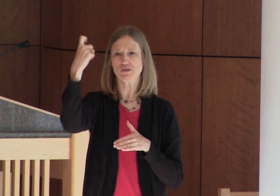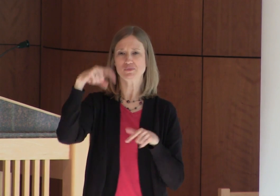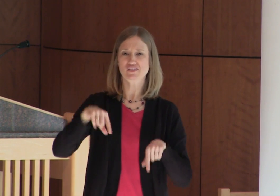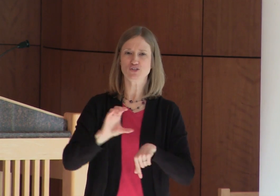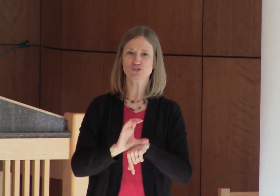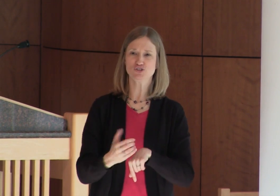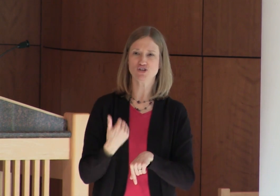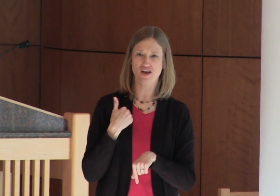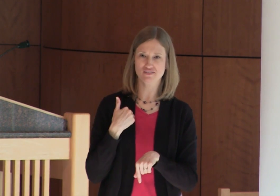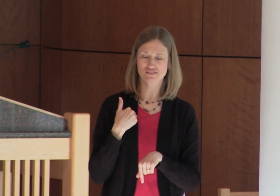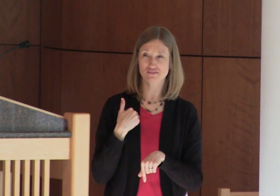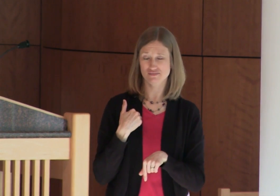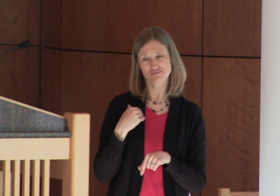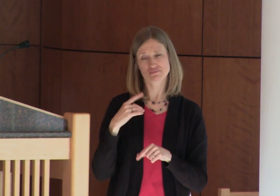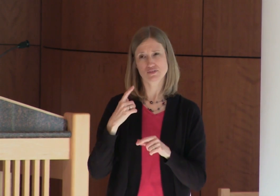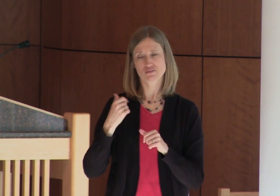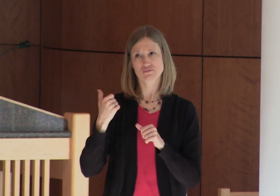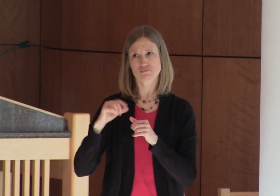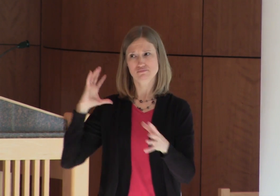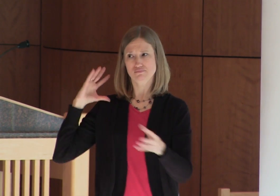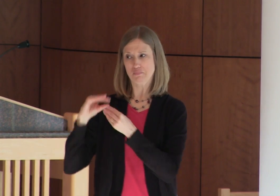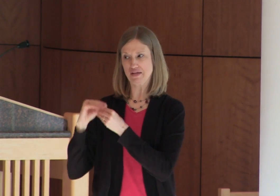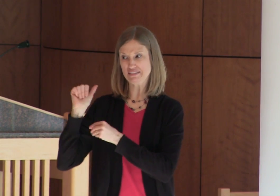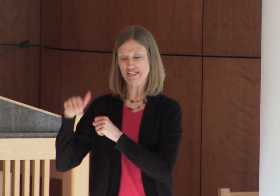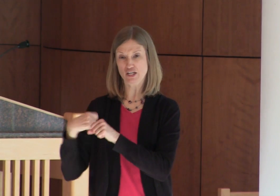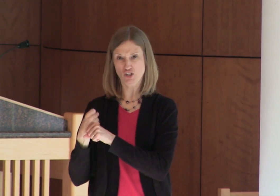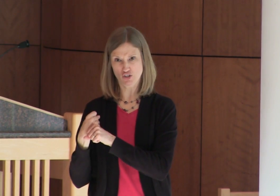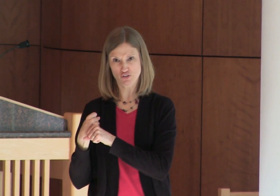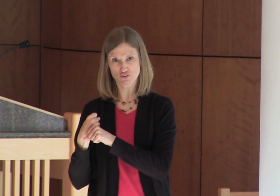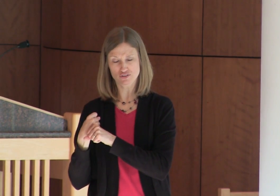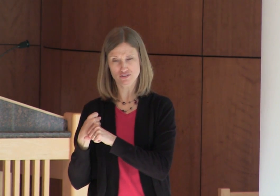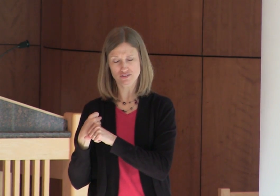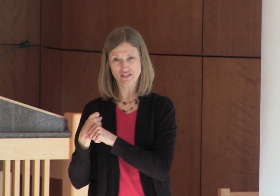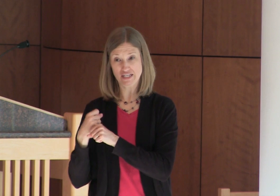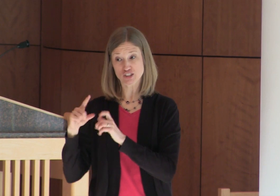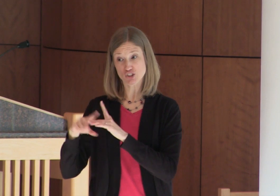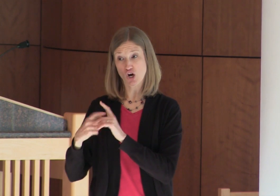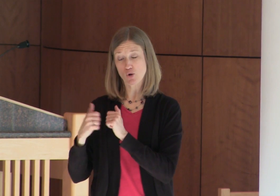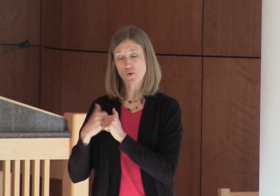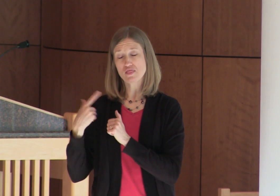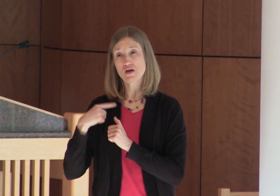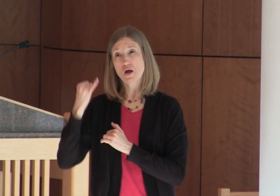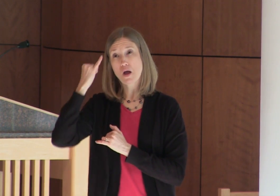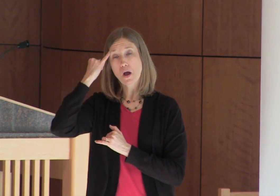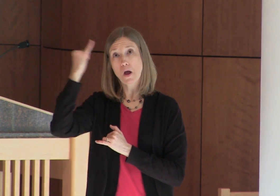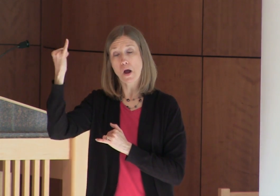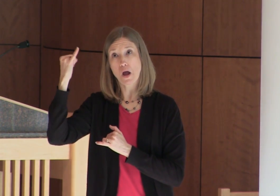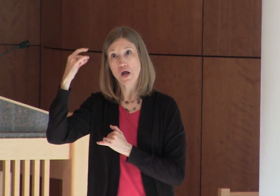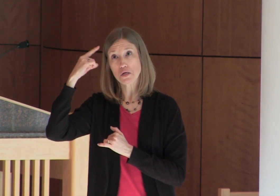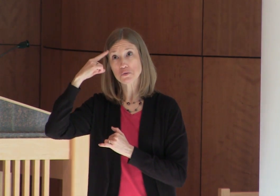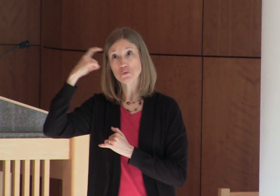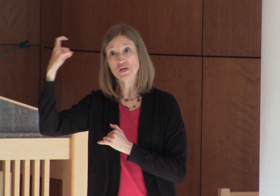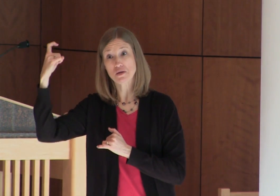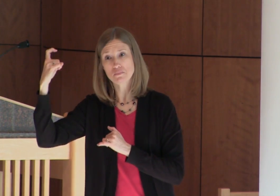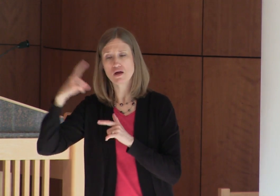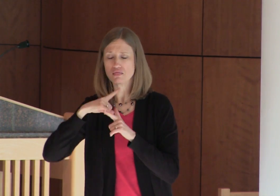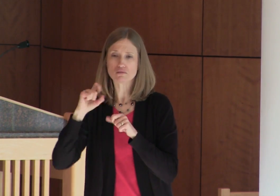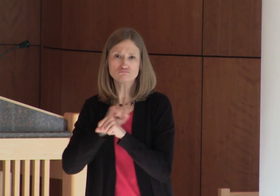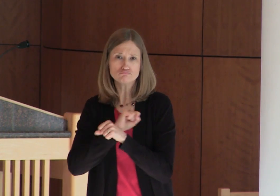last 10 years, and how it started from a dream and became real. It just has been amazing to watch. And I